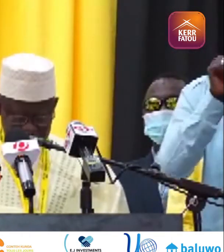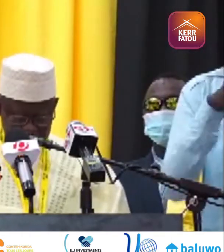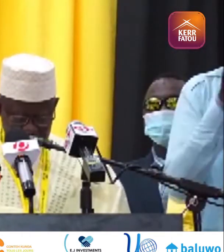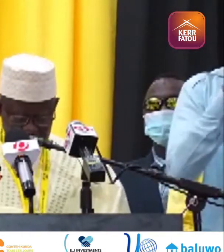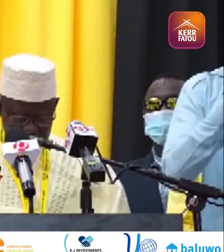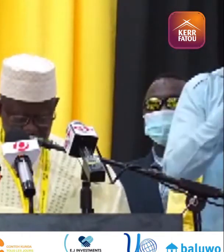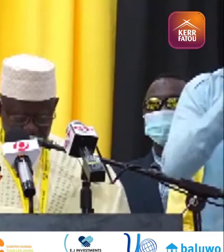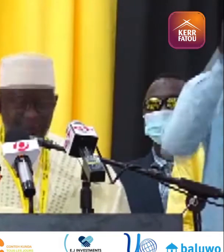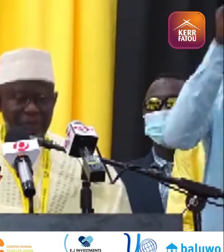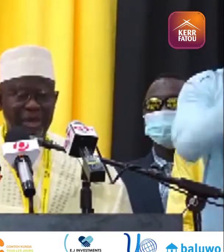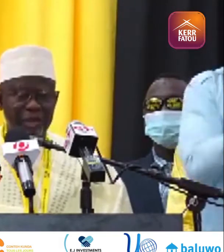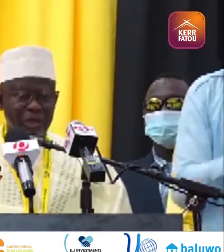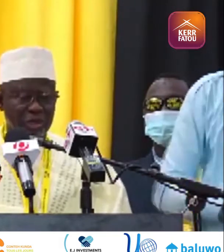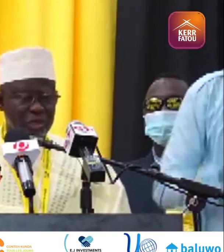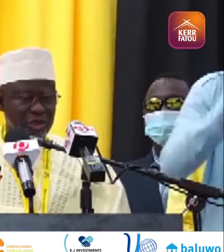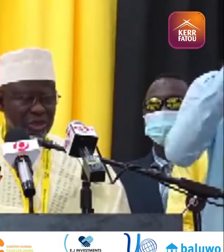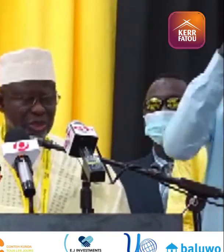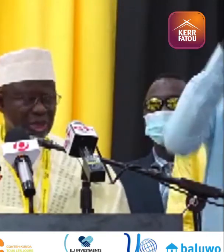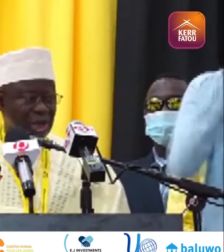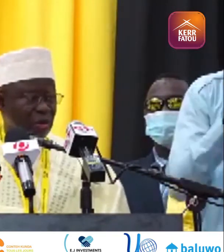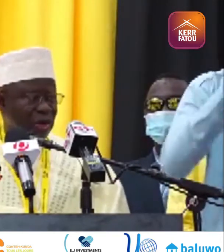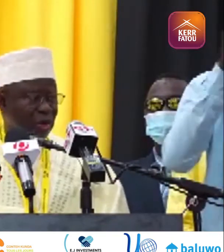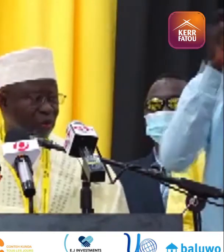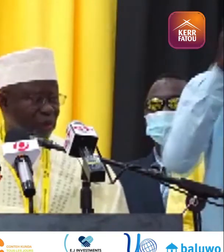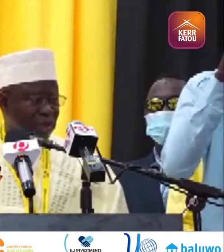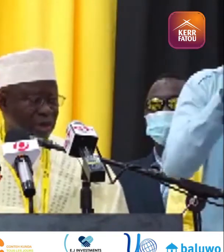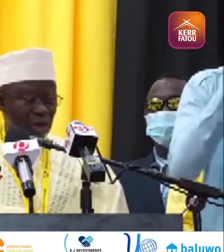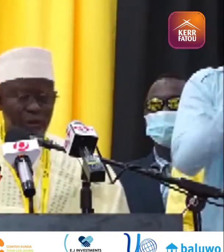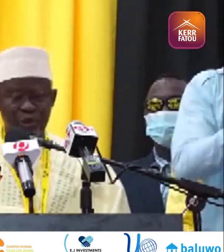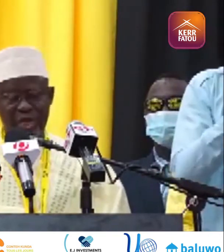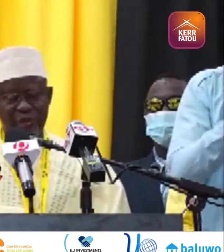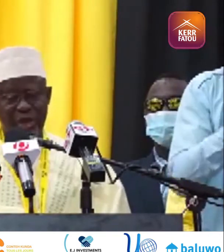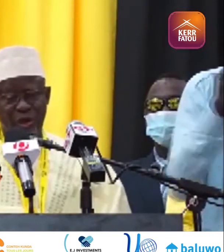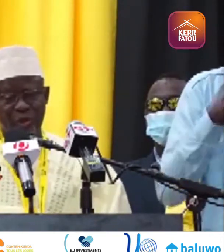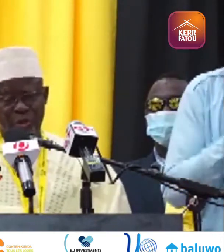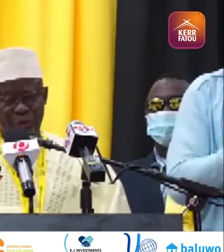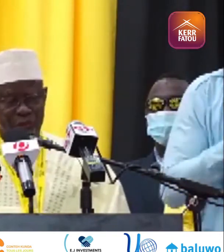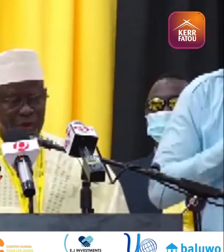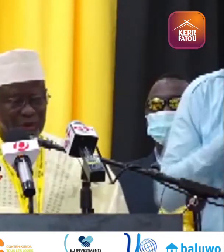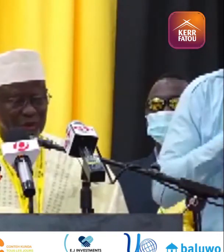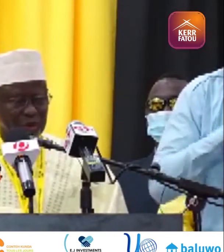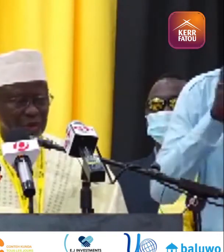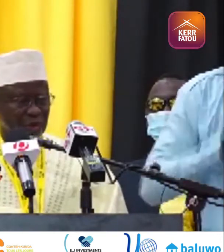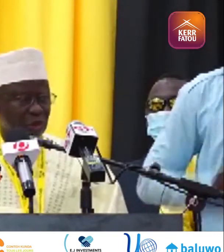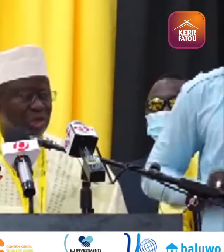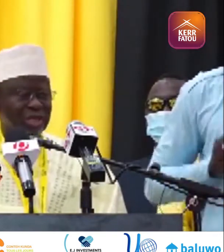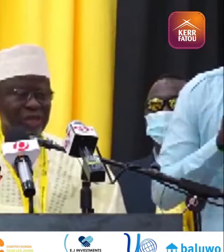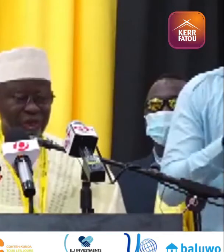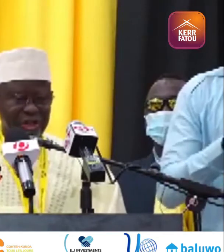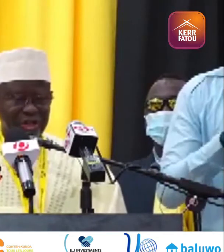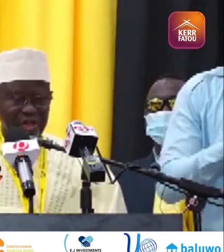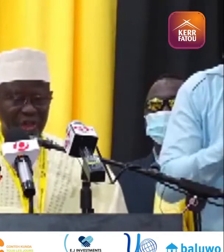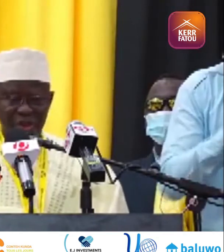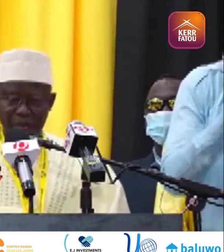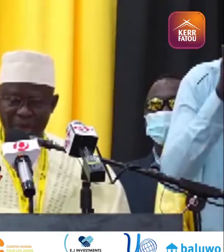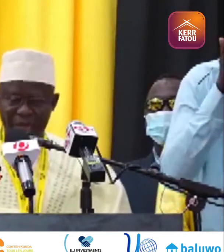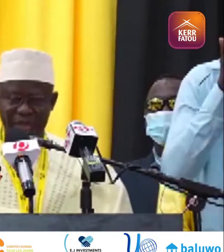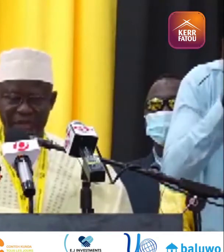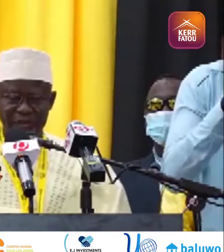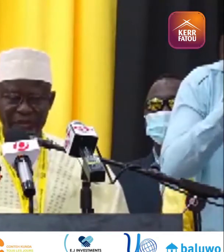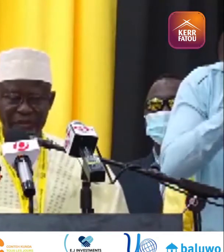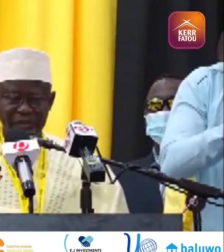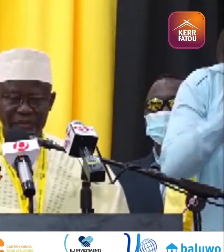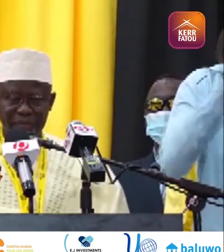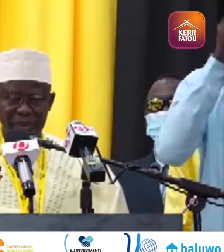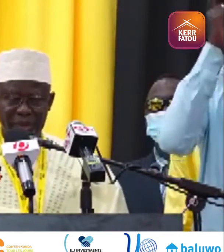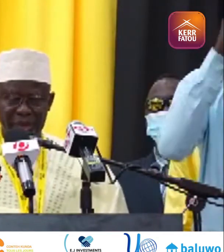that provided us a unique opportunity, an opportunity that we had always looked for, to concentrate on the party